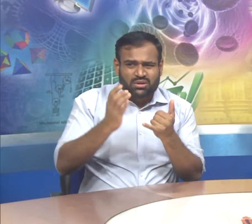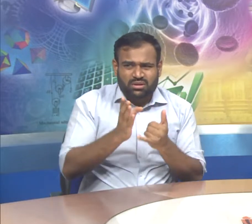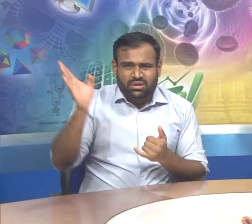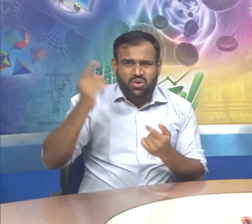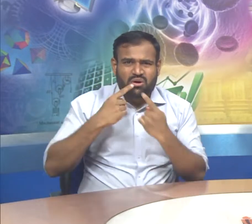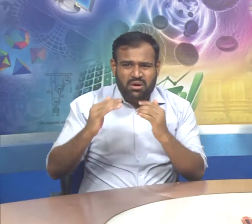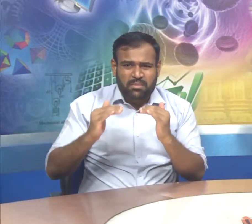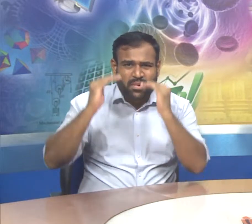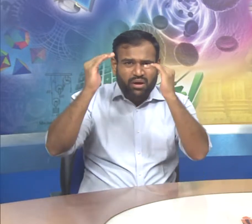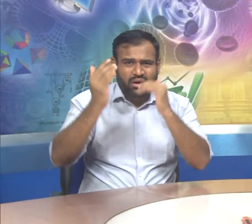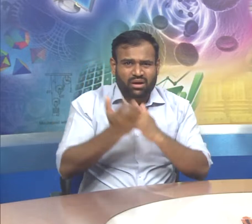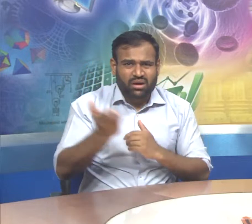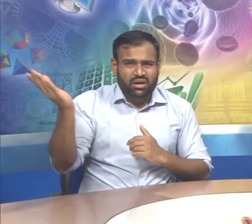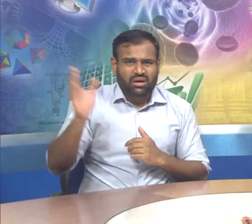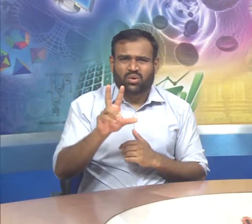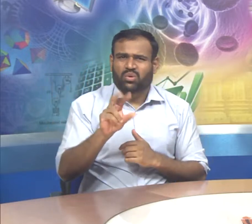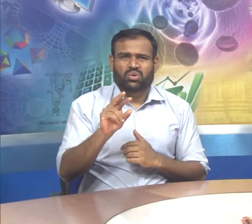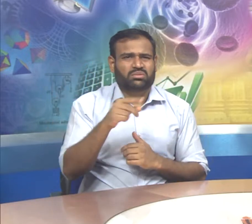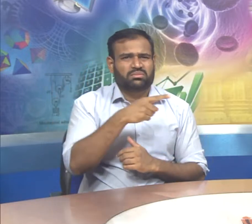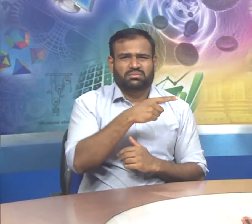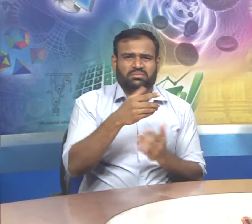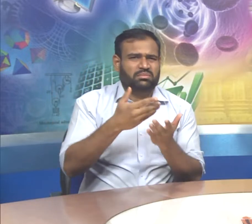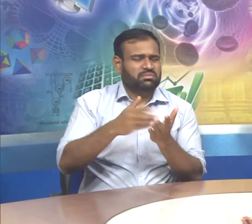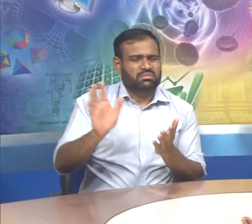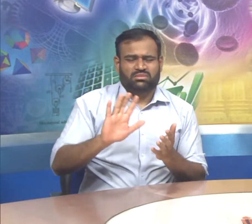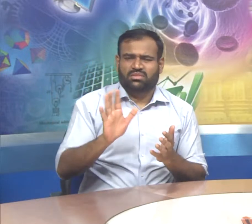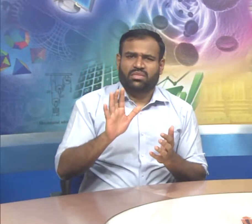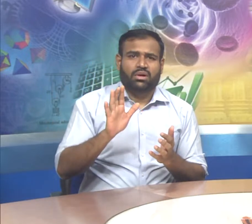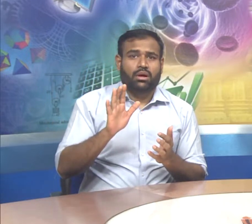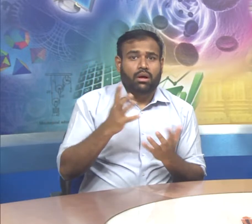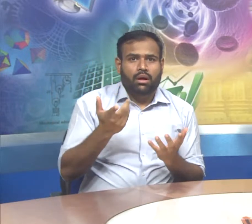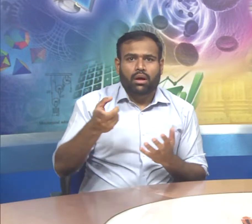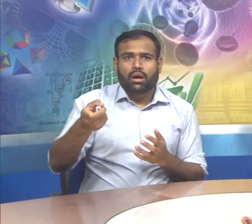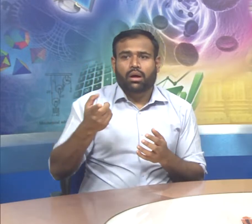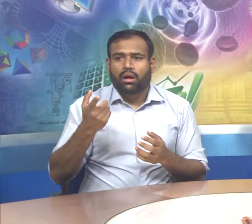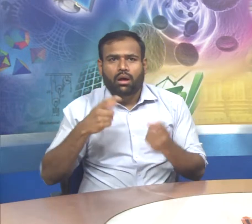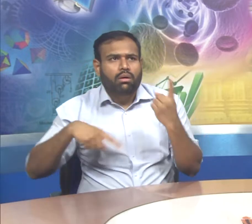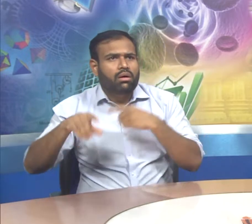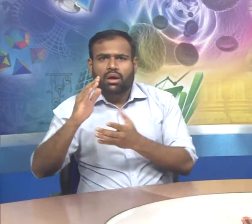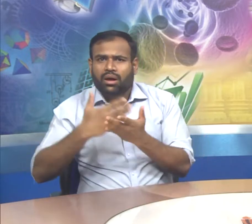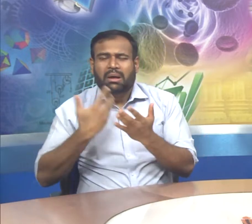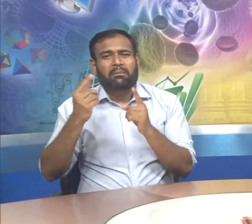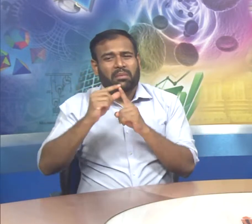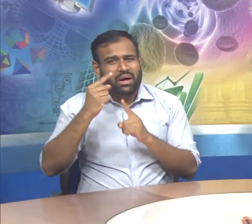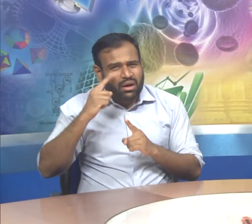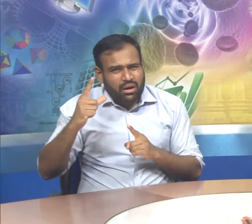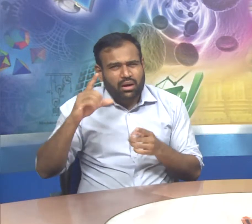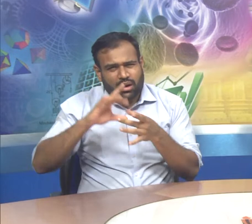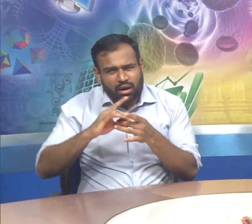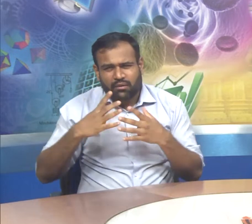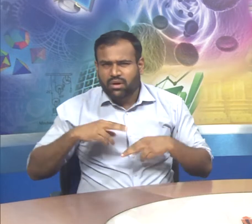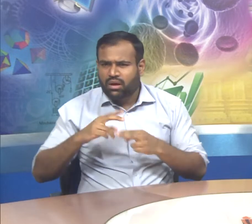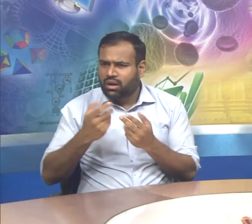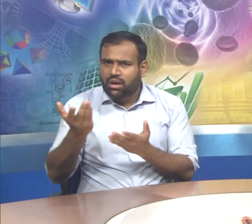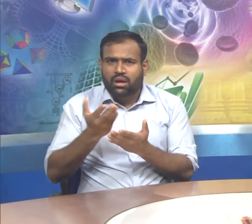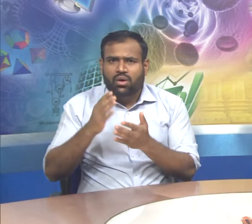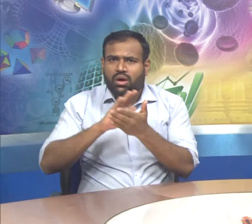Court, the Supreme Court can use its discretion and grant